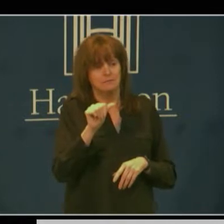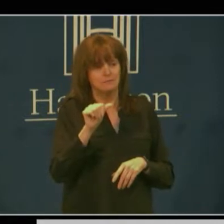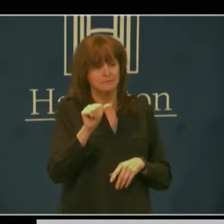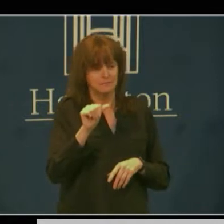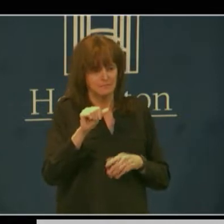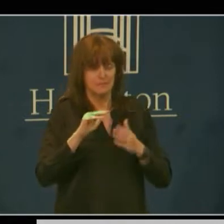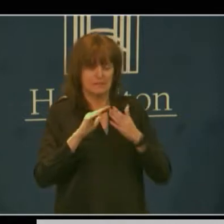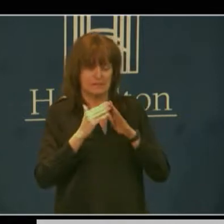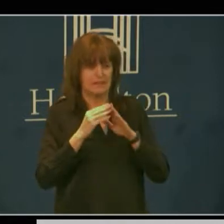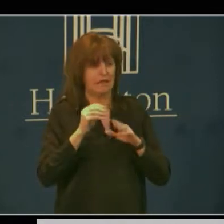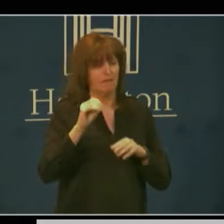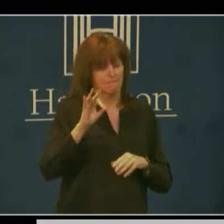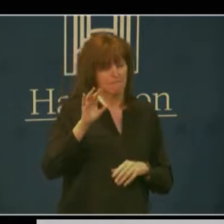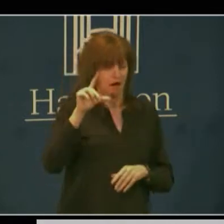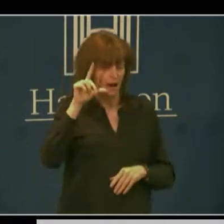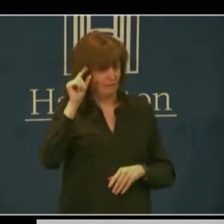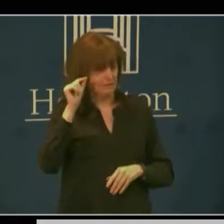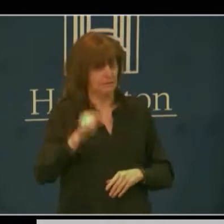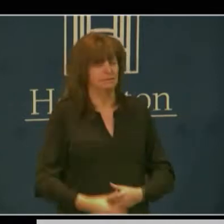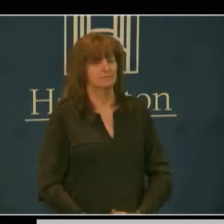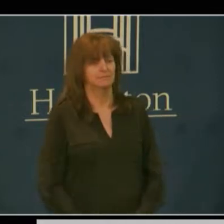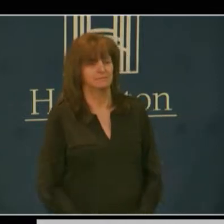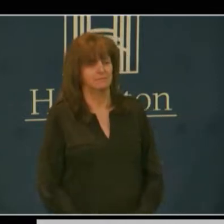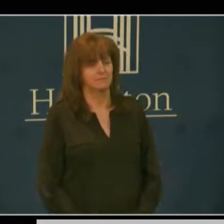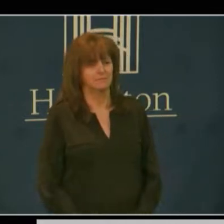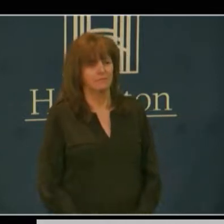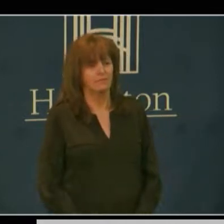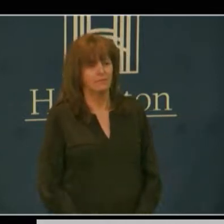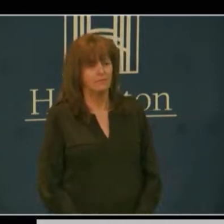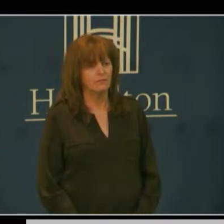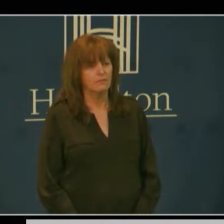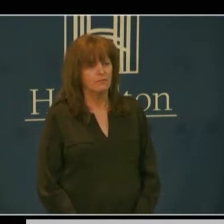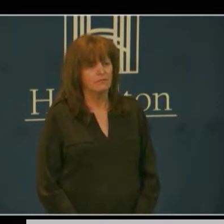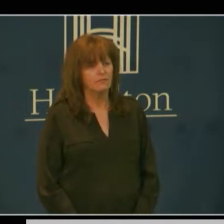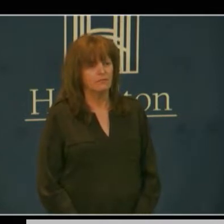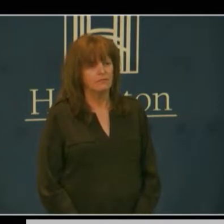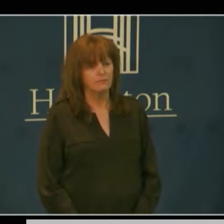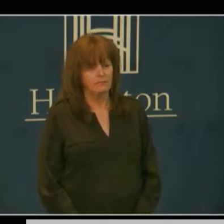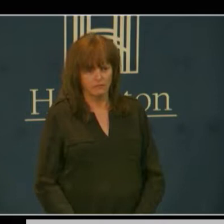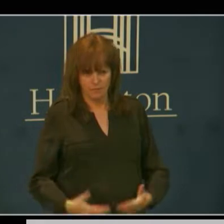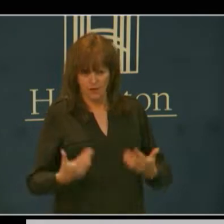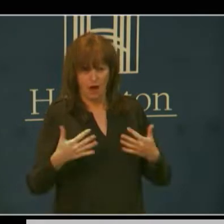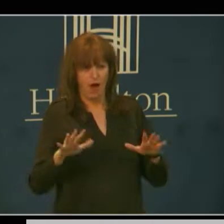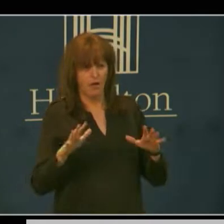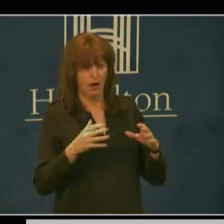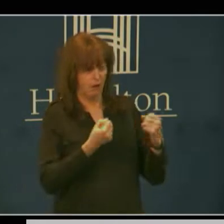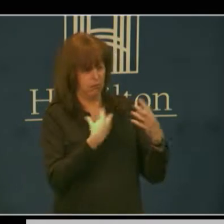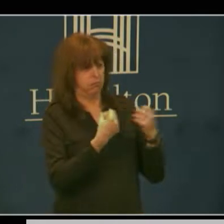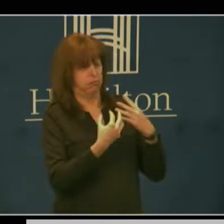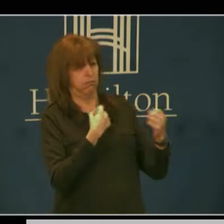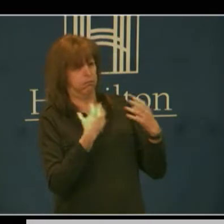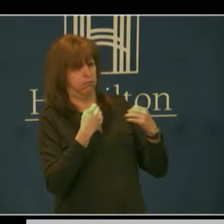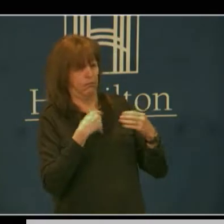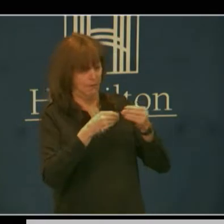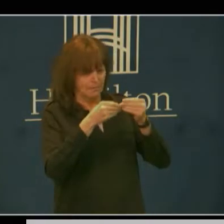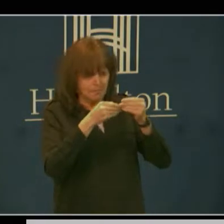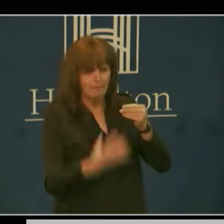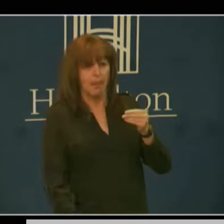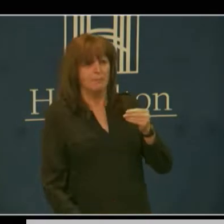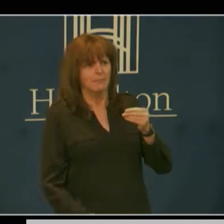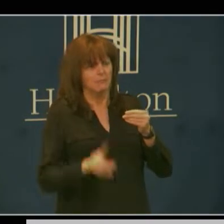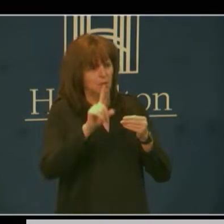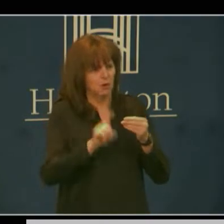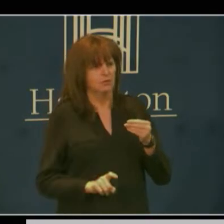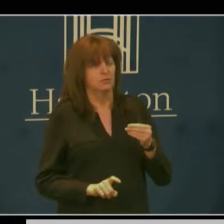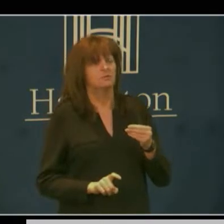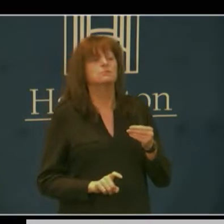city has received hundreds of questions in advance of our town hall, and we are monitoring our social media and the website tonight,